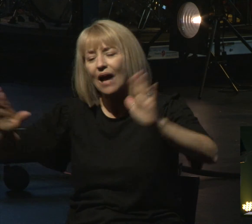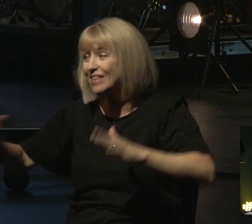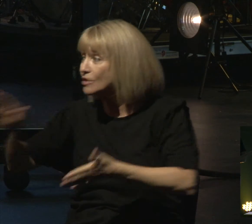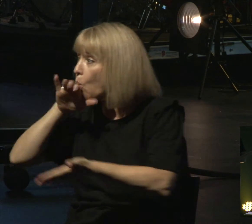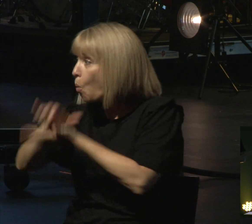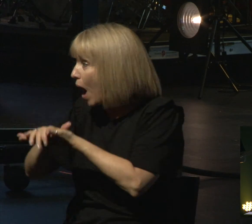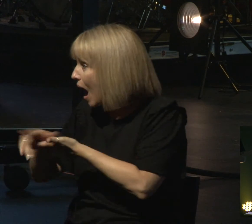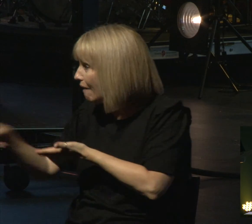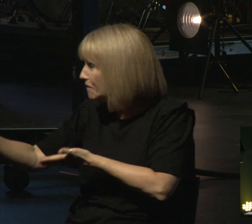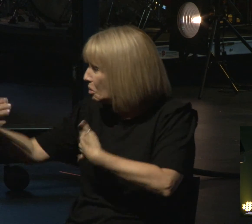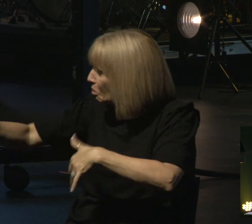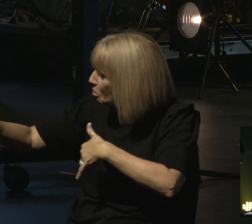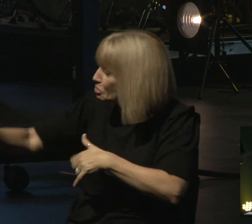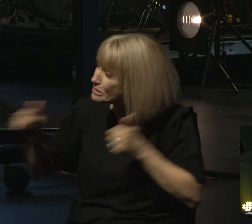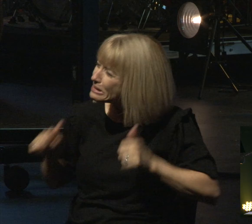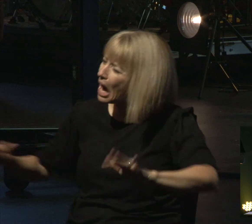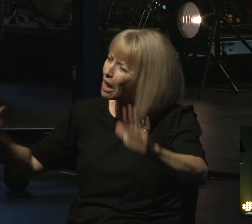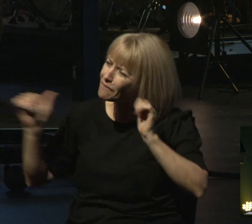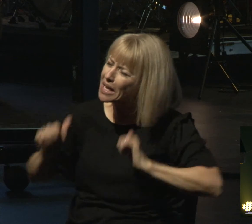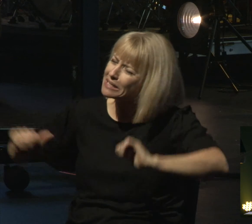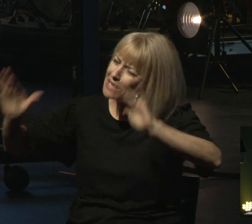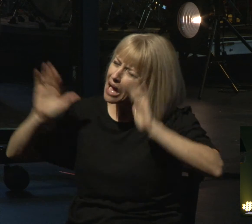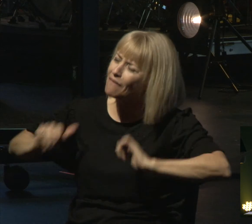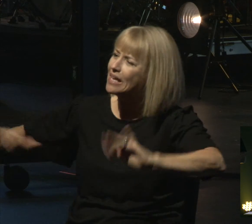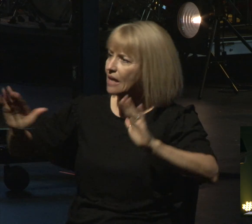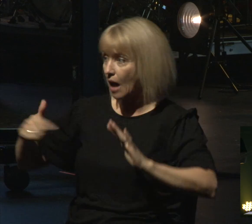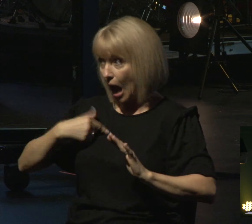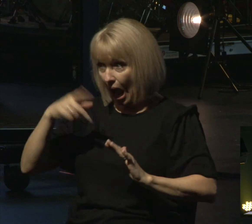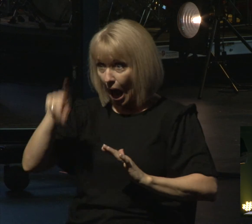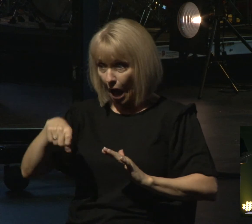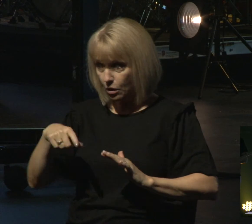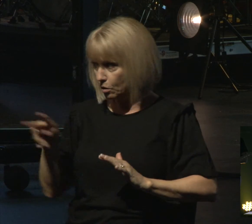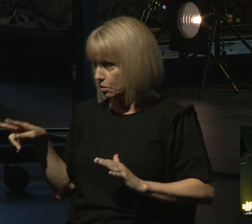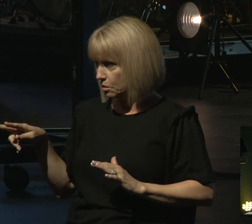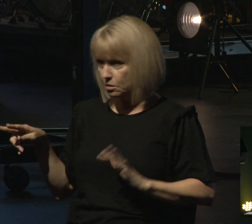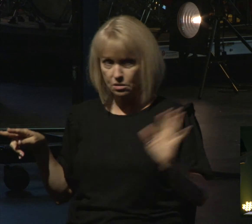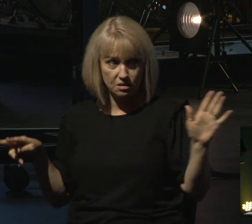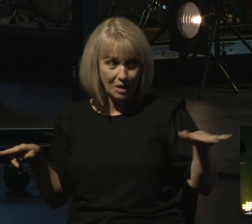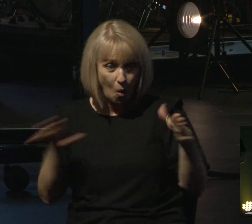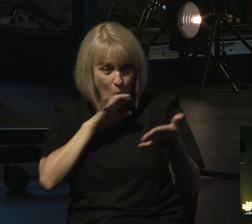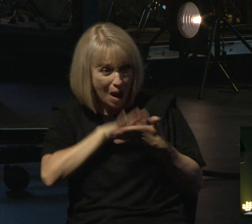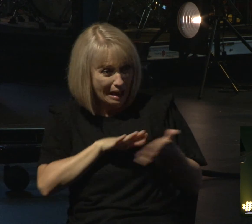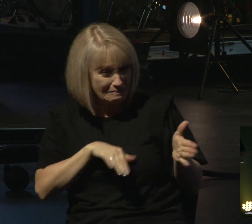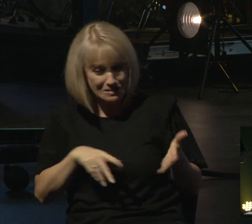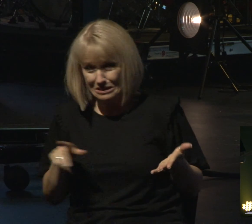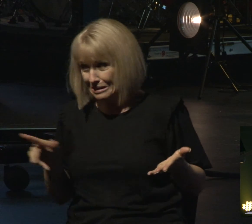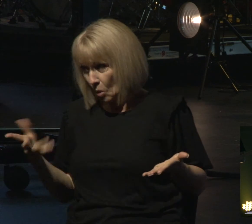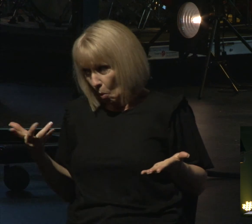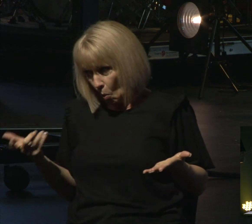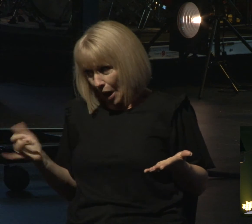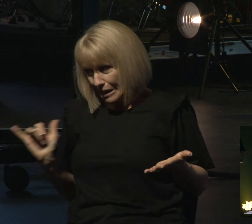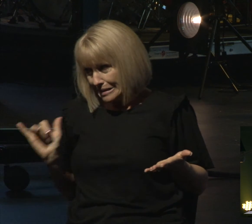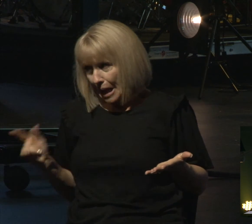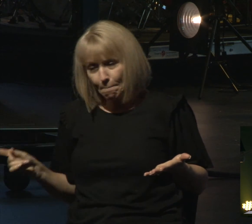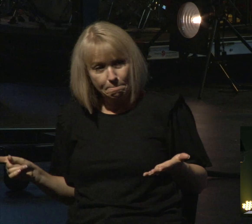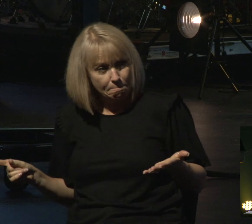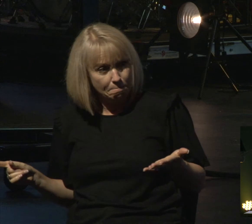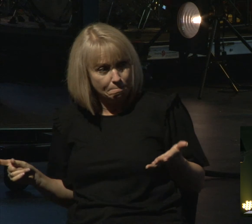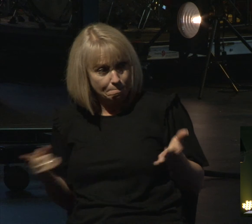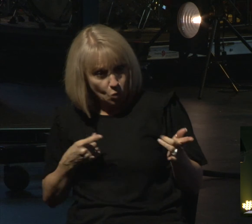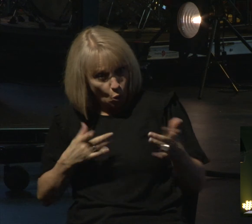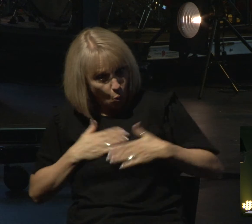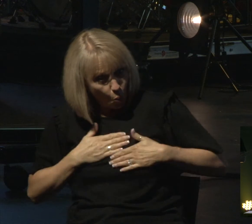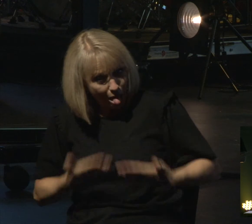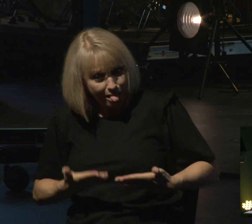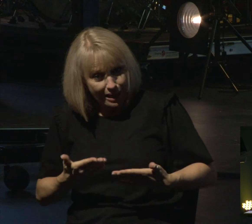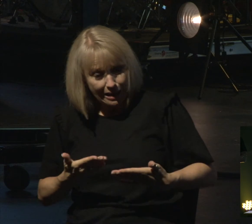through. And the part of the question I'm asking him and asking my wife is like, do we want to carry that burden? Like